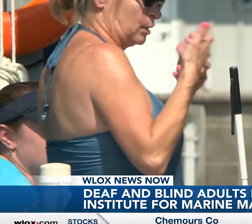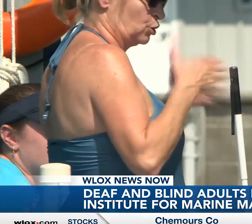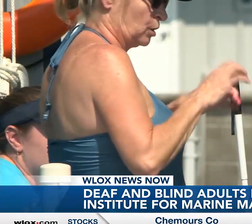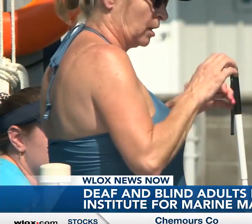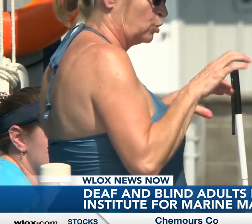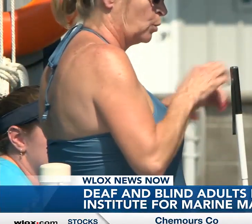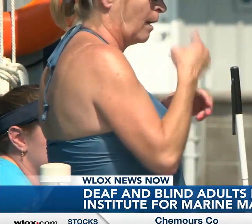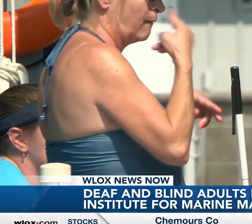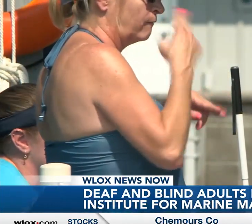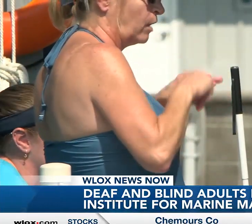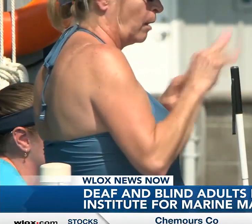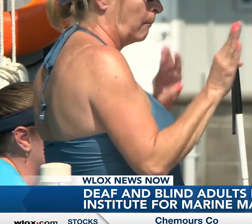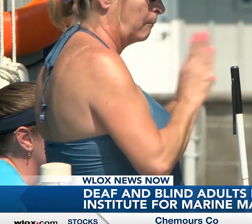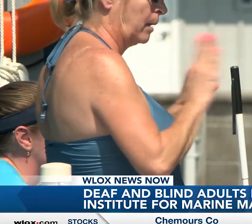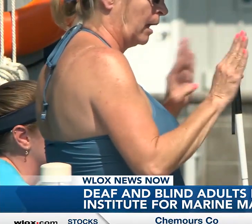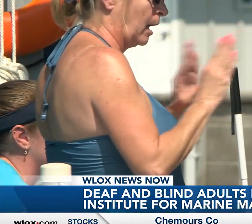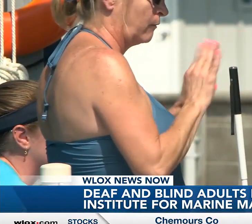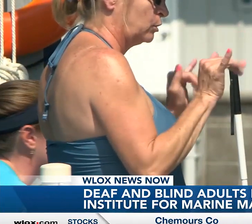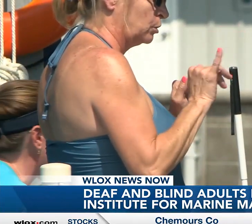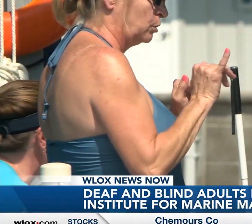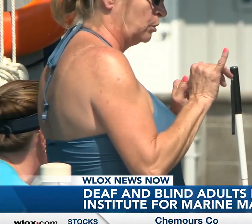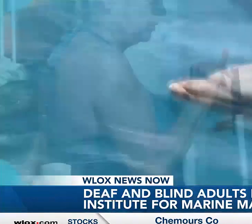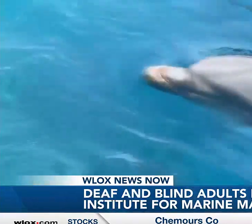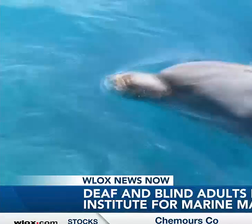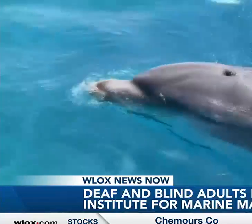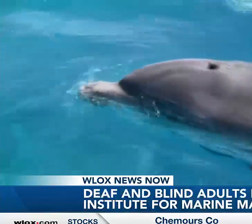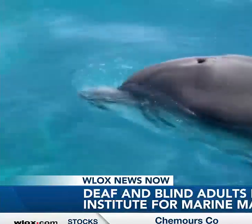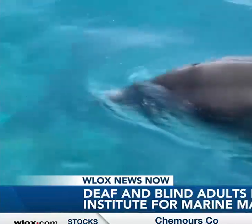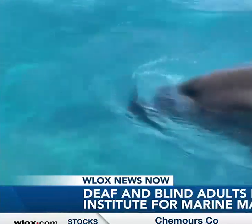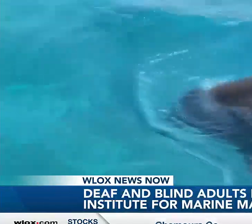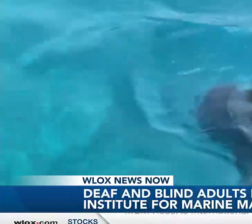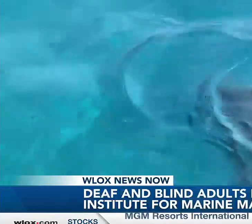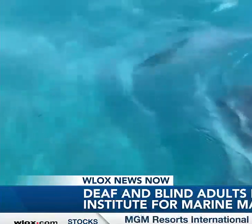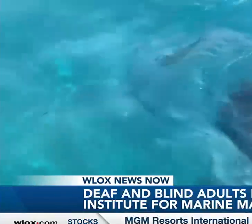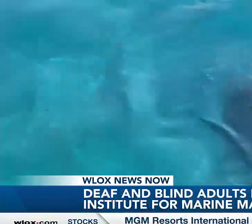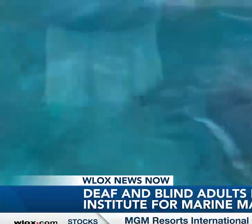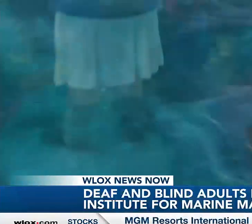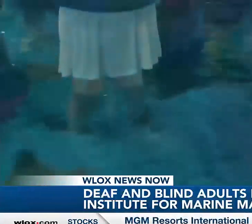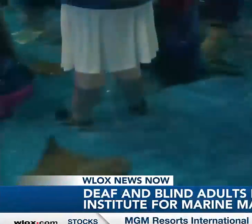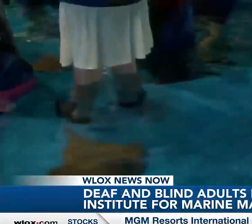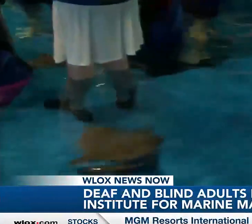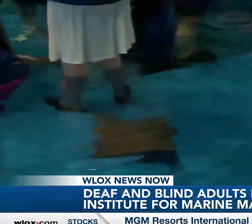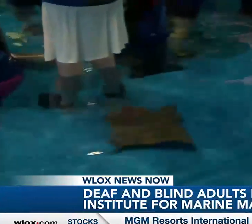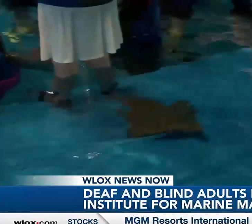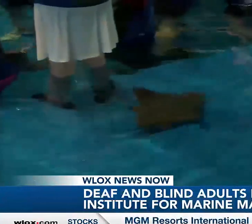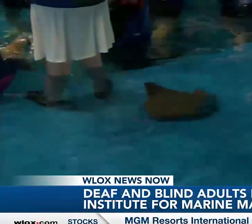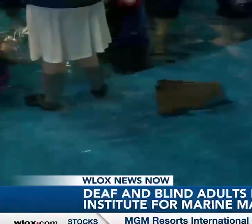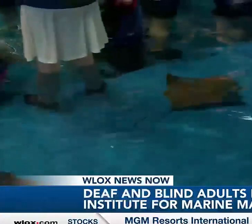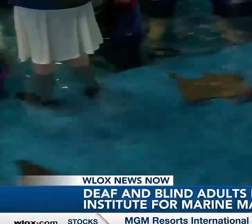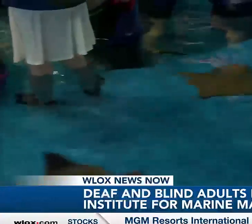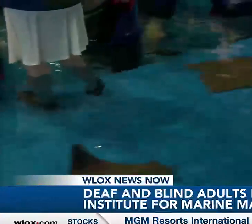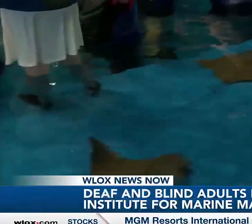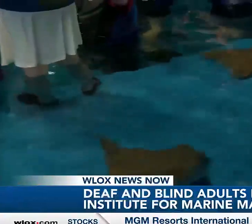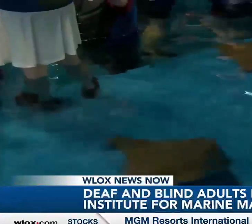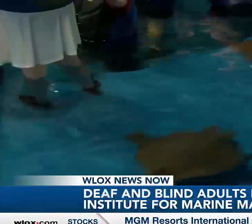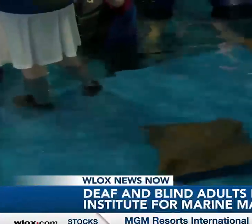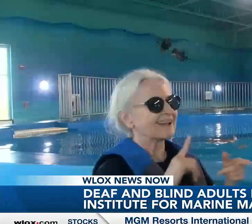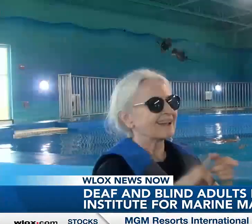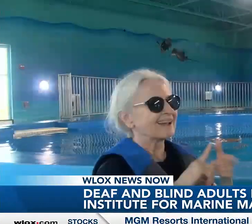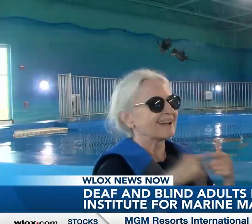Coast to visit the Institute for Marine Mammal Studies, interacting with dolphins and stingrays. It was a lot of fun. I really enjoyed it. And then